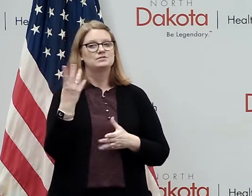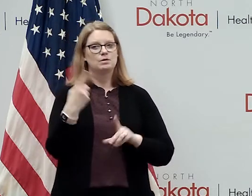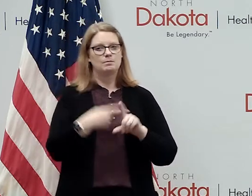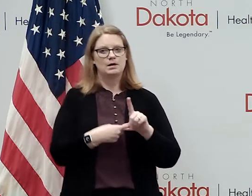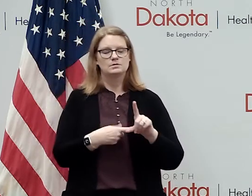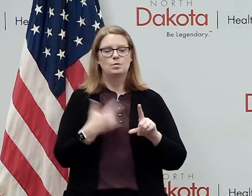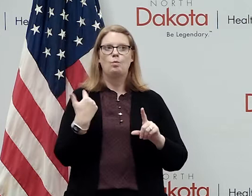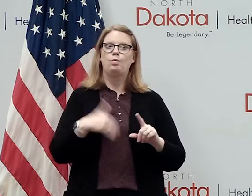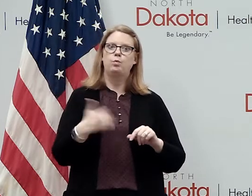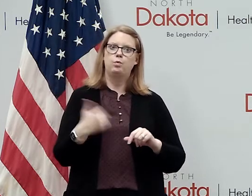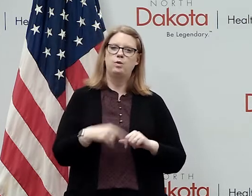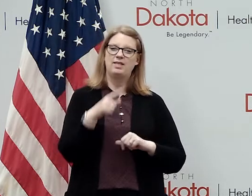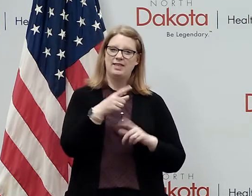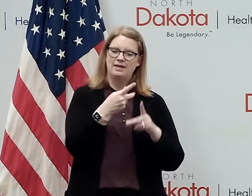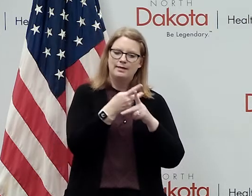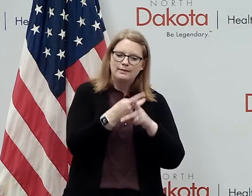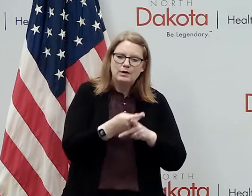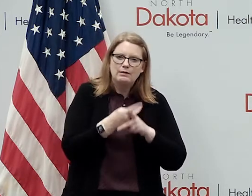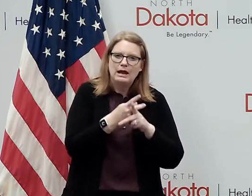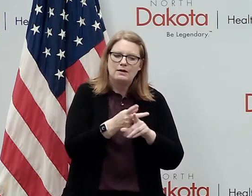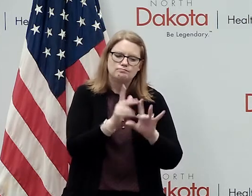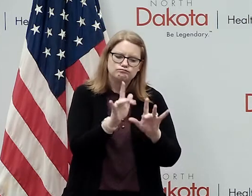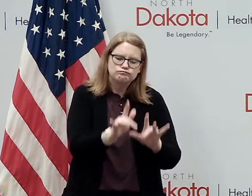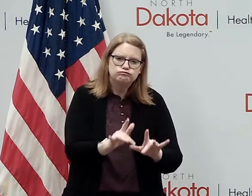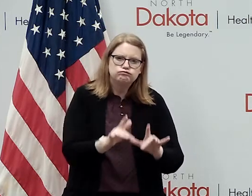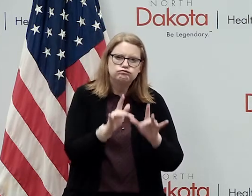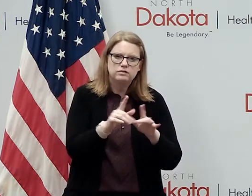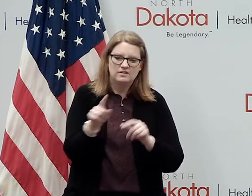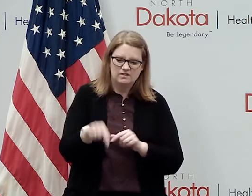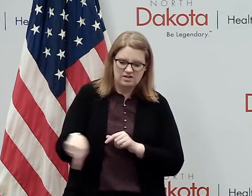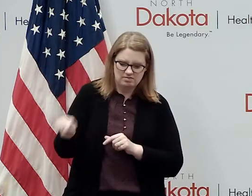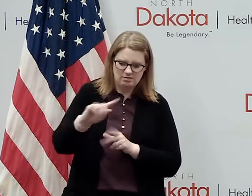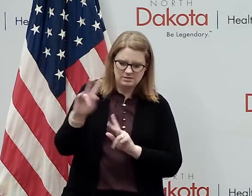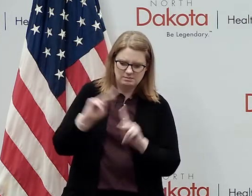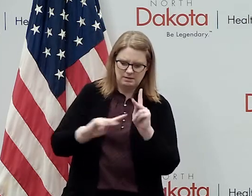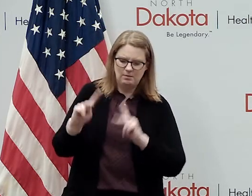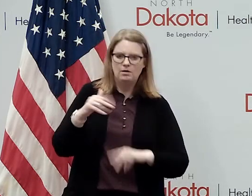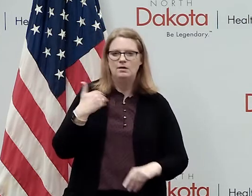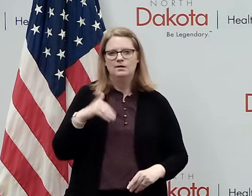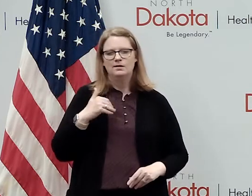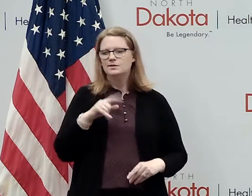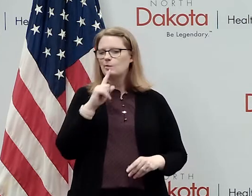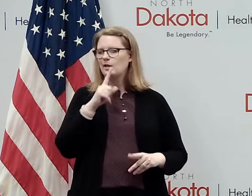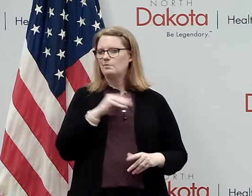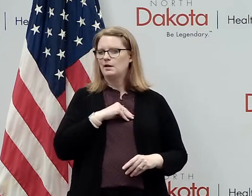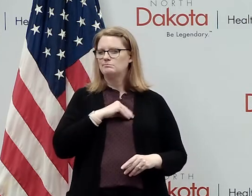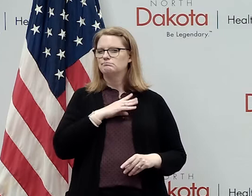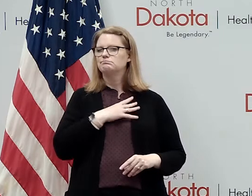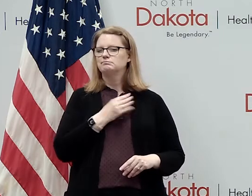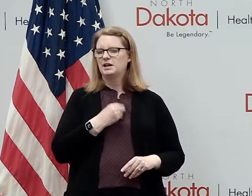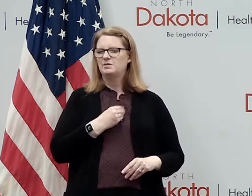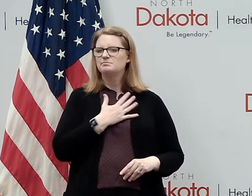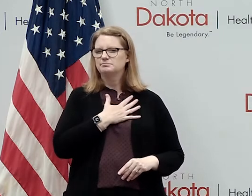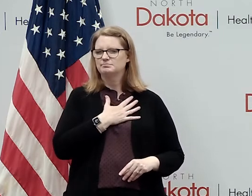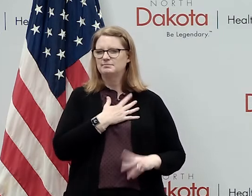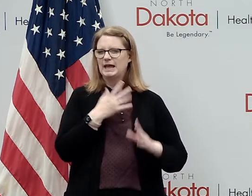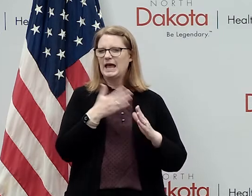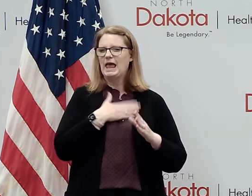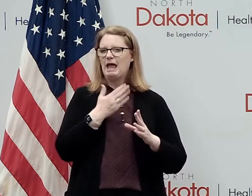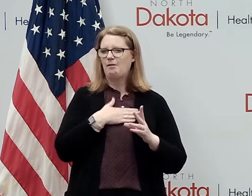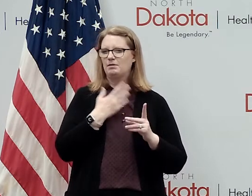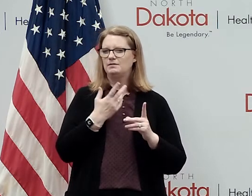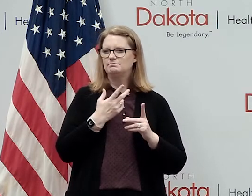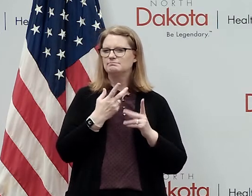and compassion for our most vulnerable citizens has been a silver lining during these challenging days. And